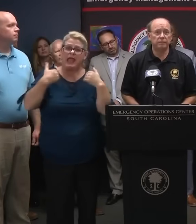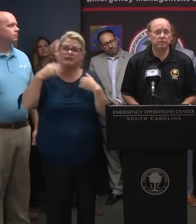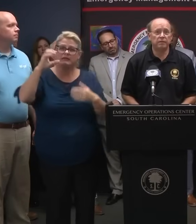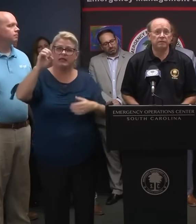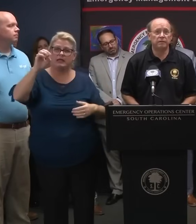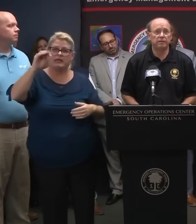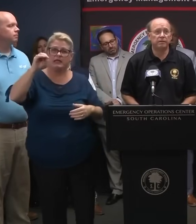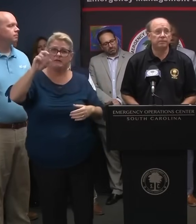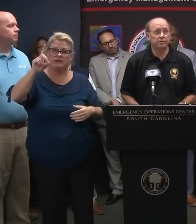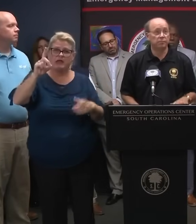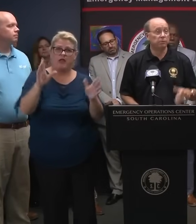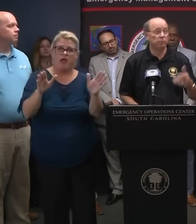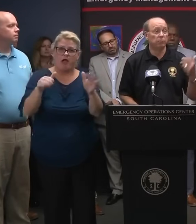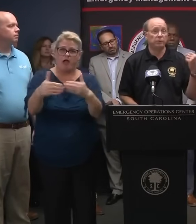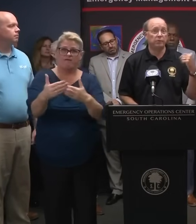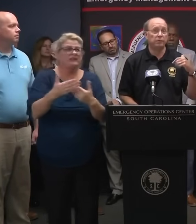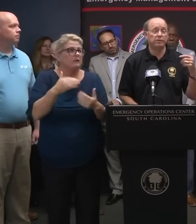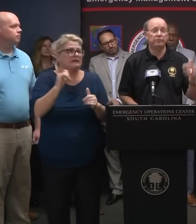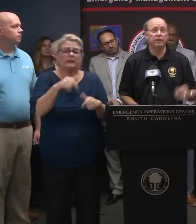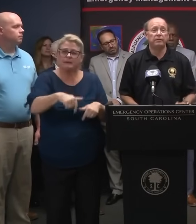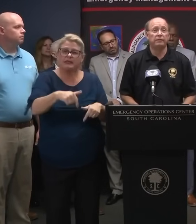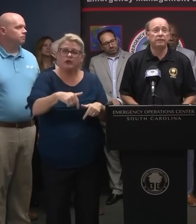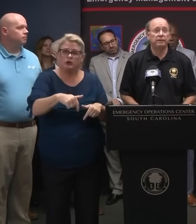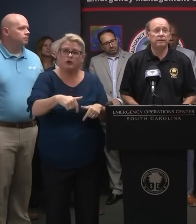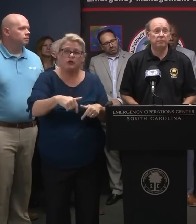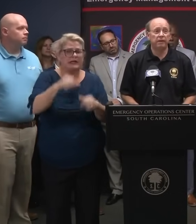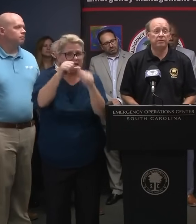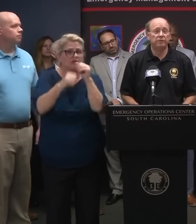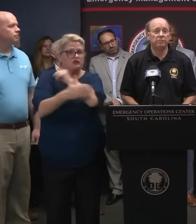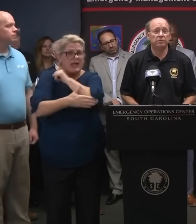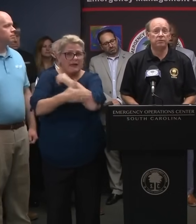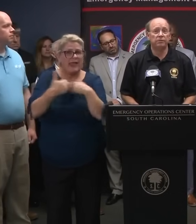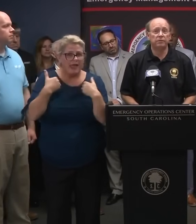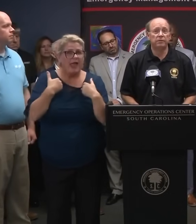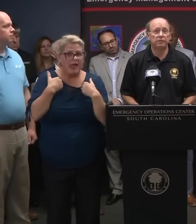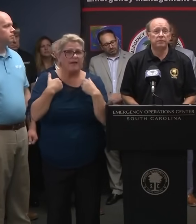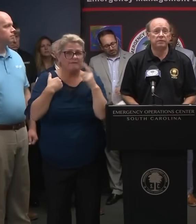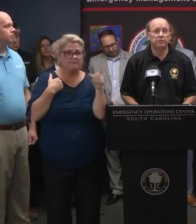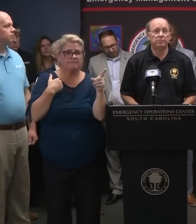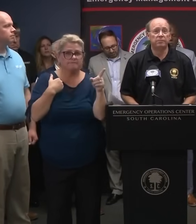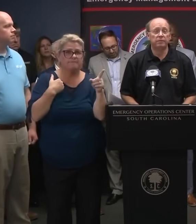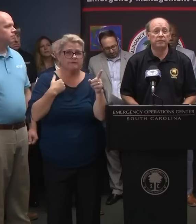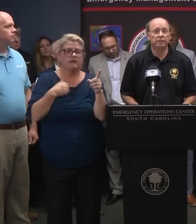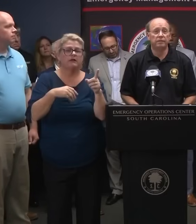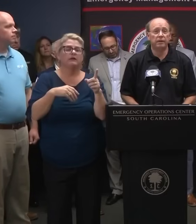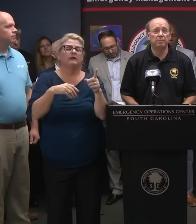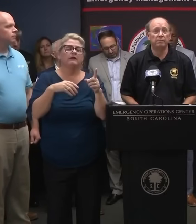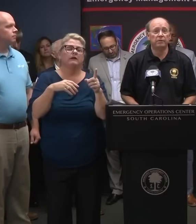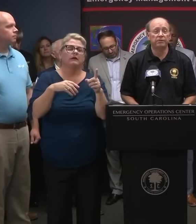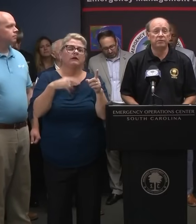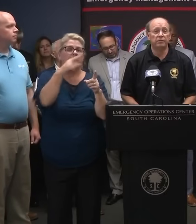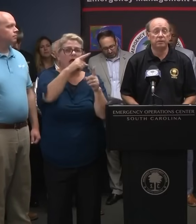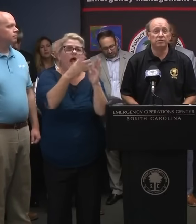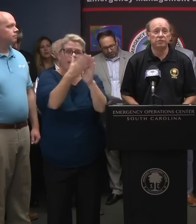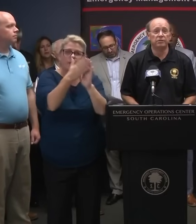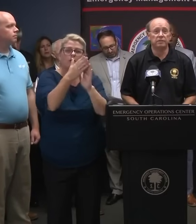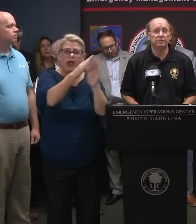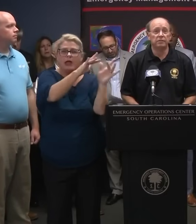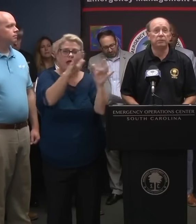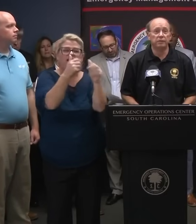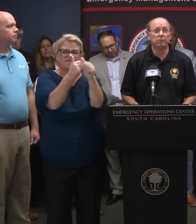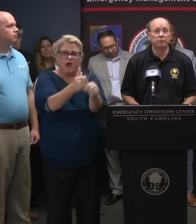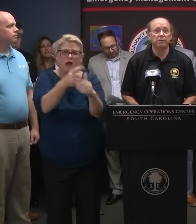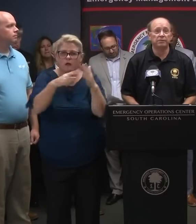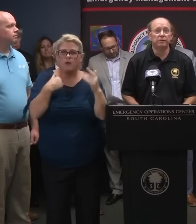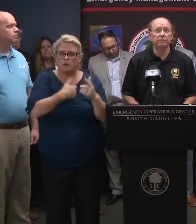office that does similar to what we do here at the state, in managing the emergency in terms of the operation and the logistics